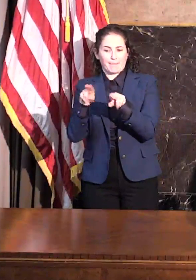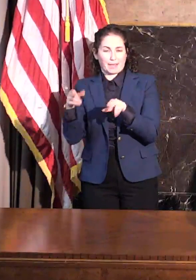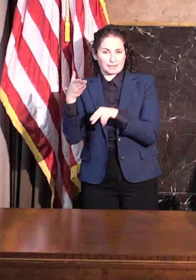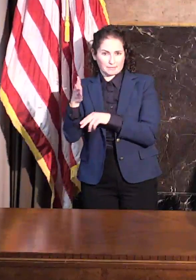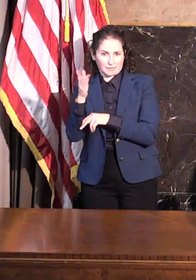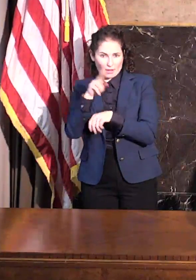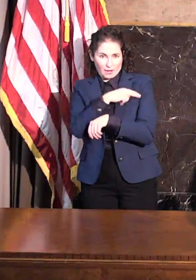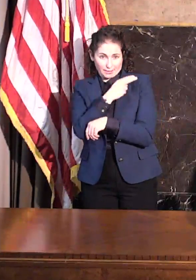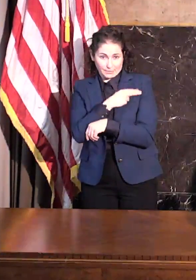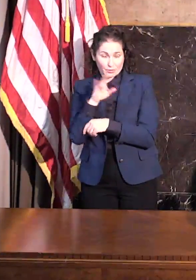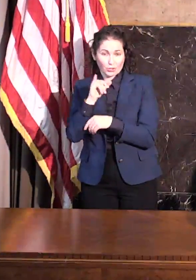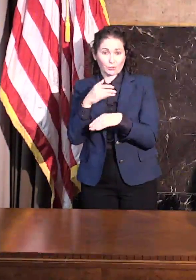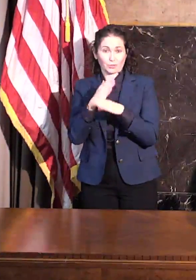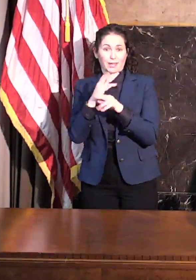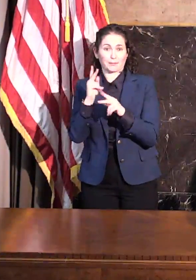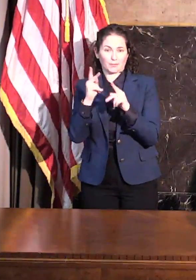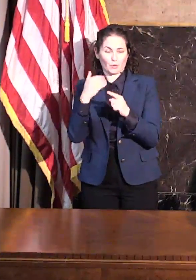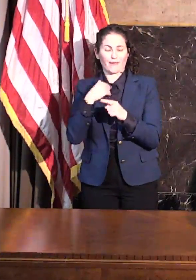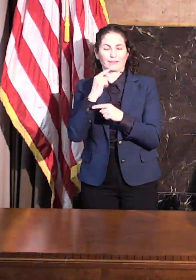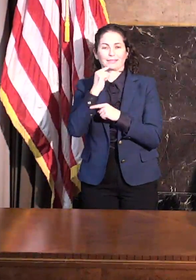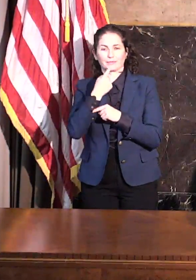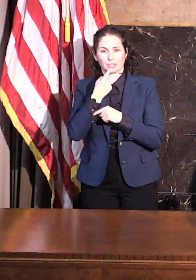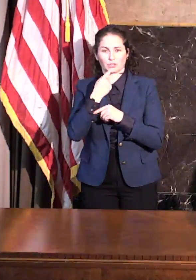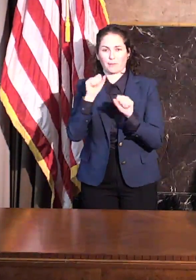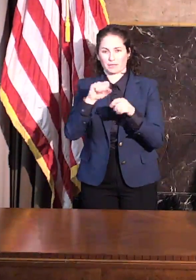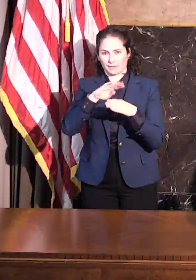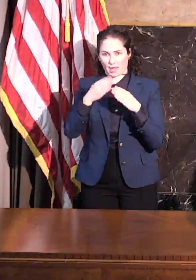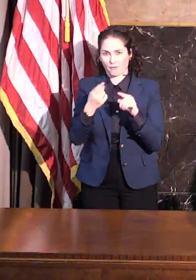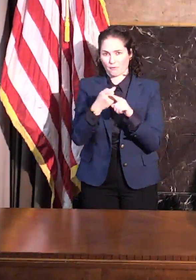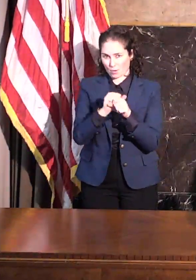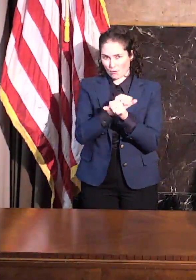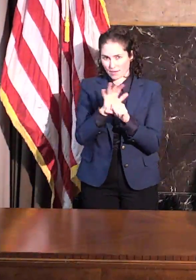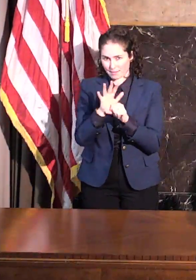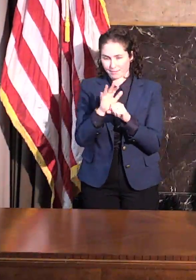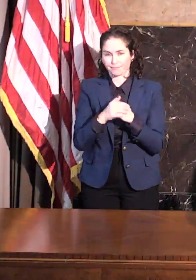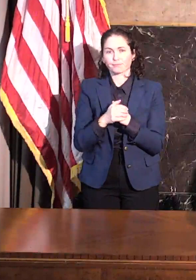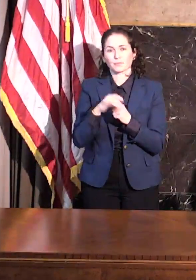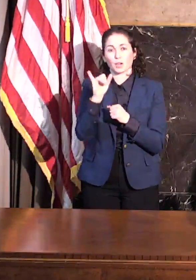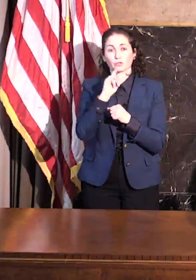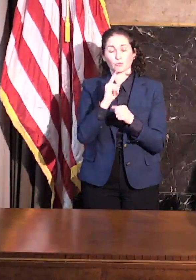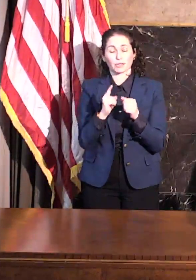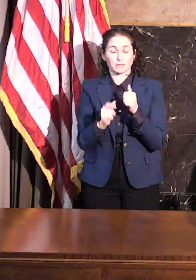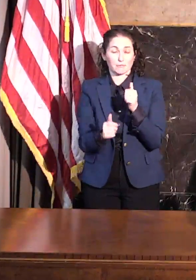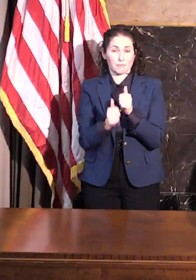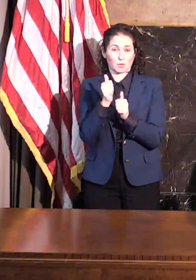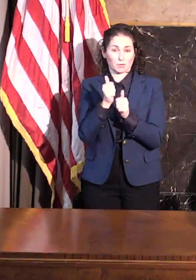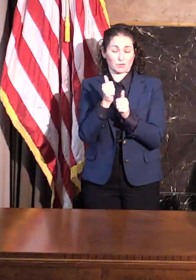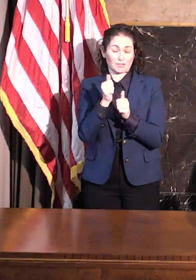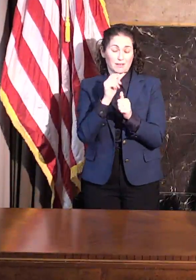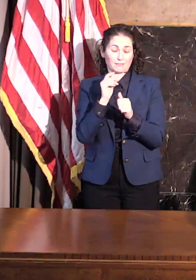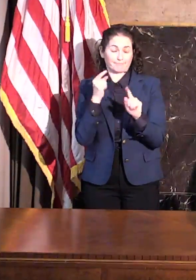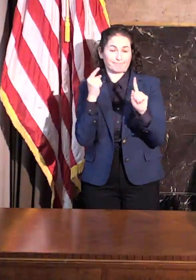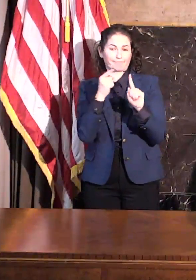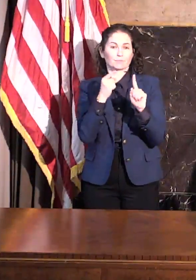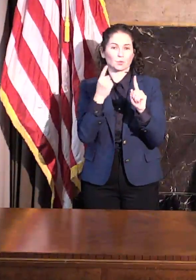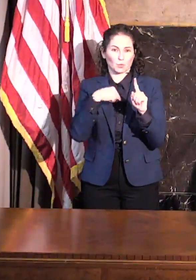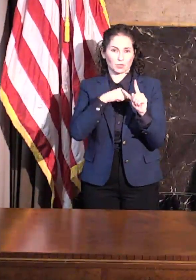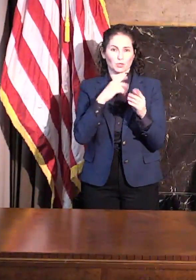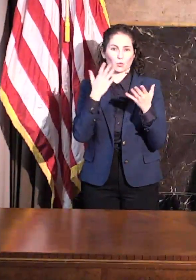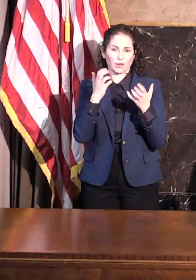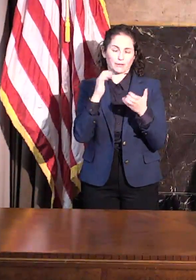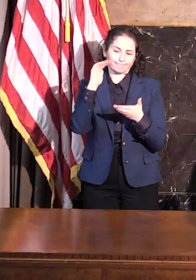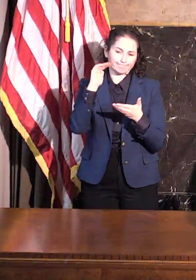category. Our strategy in Louisiana has been to vaccinate our most high-risk populations first in order to